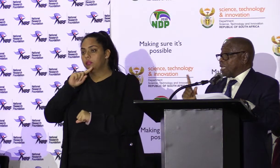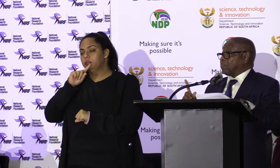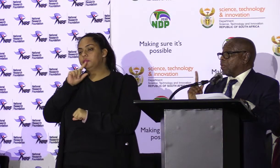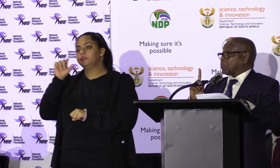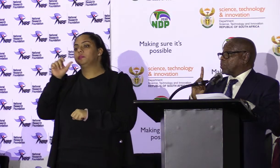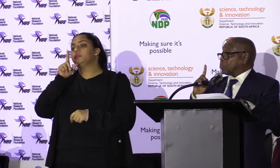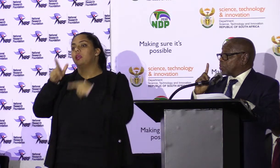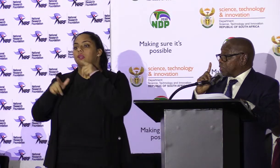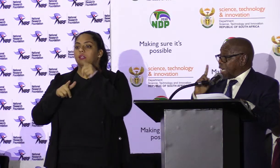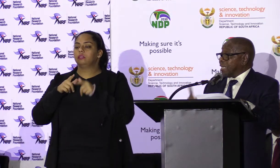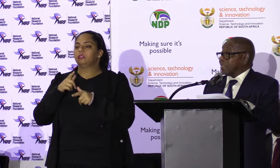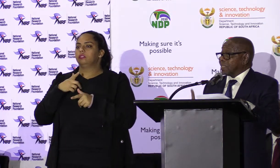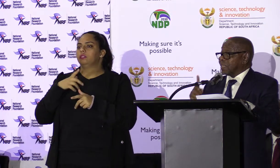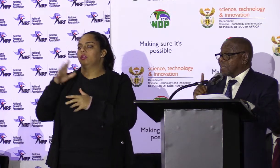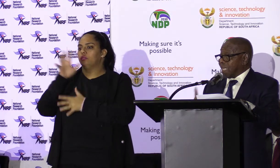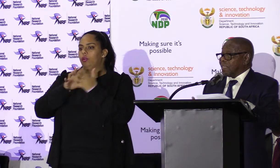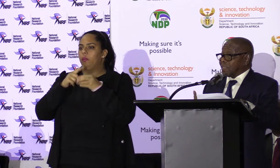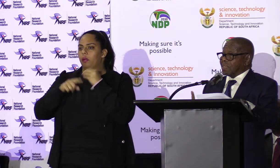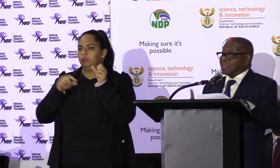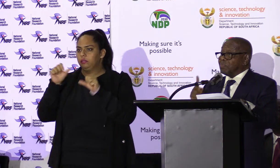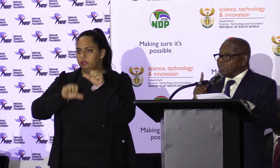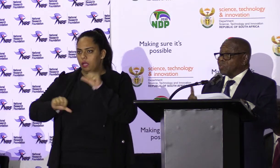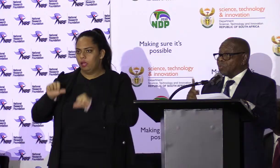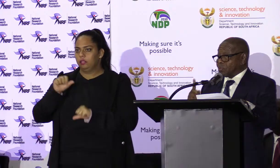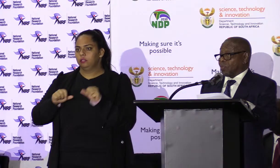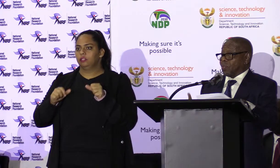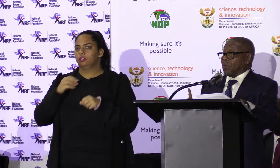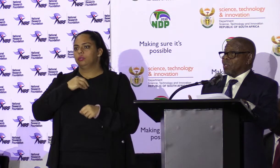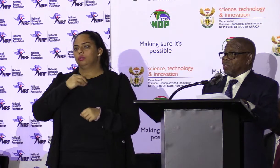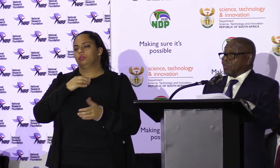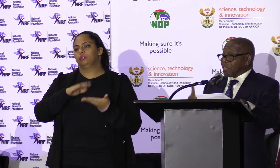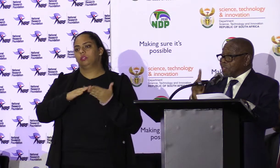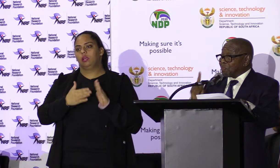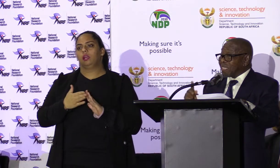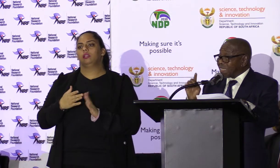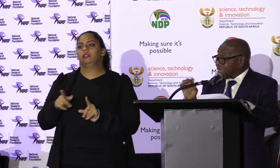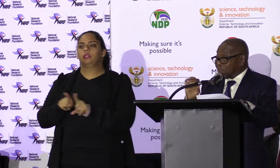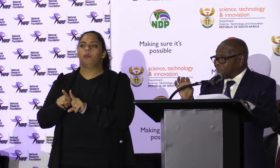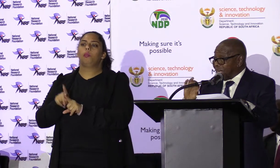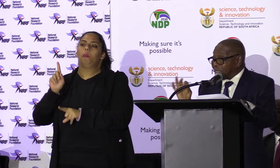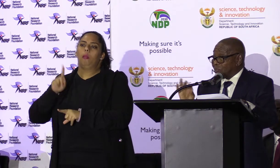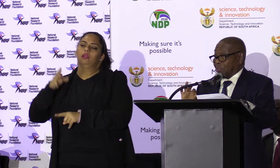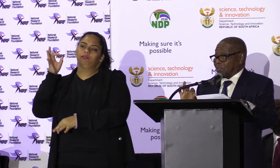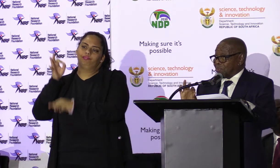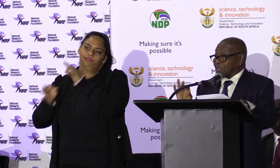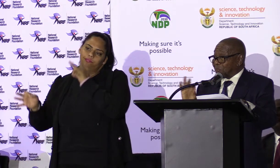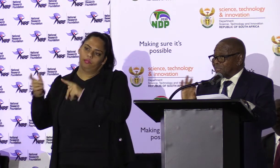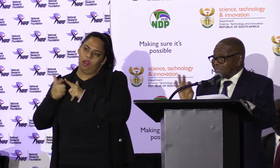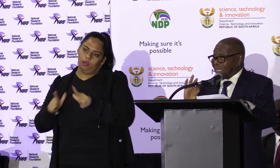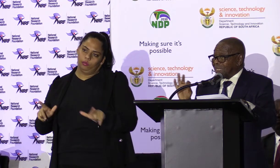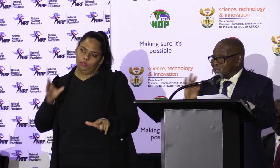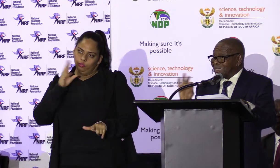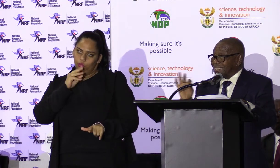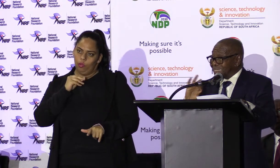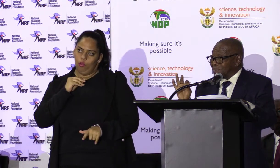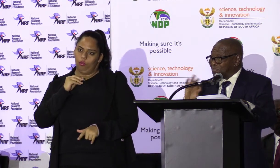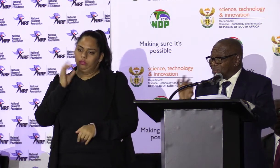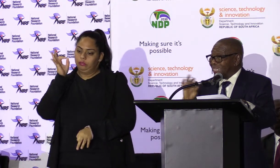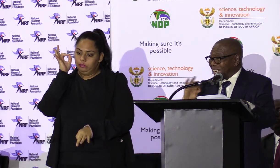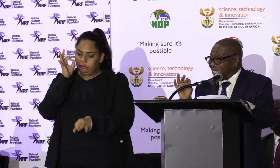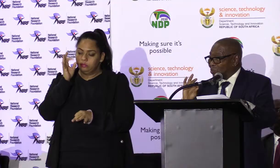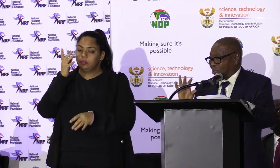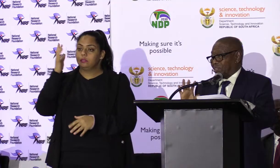the story about science as a scientist, it means also you must speak simple language. You must speak science